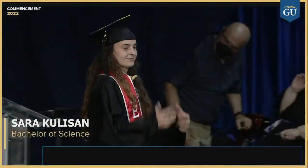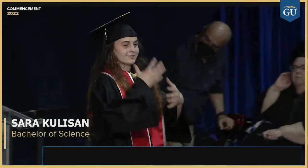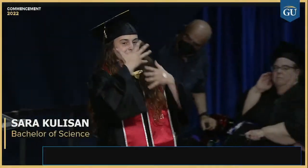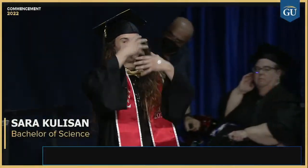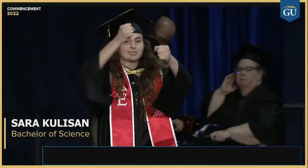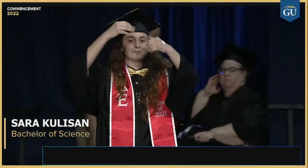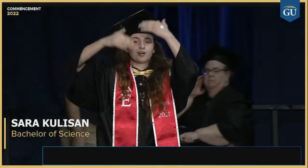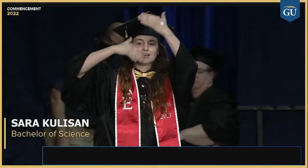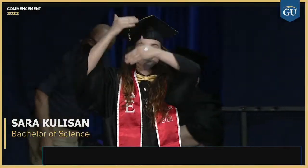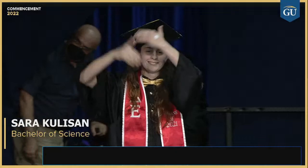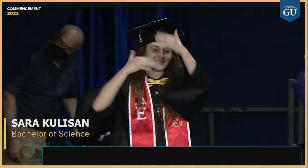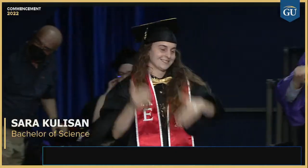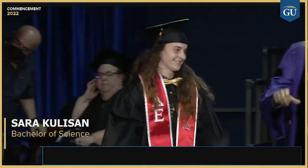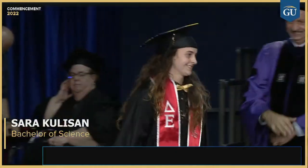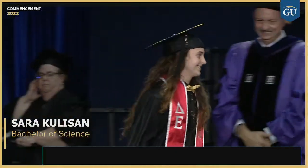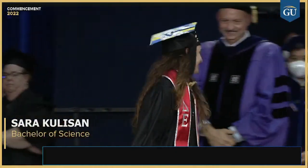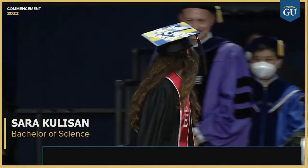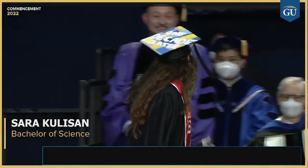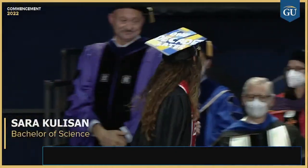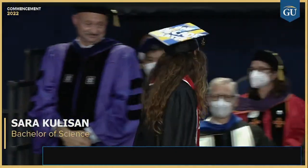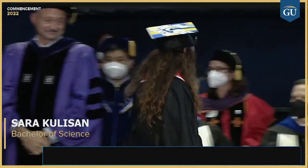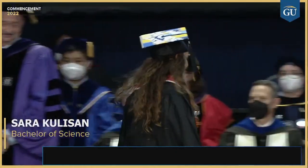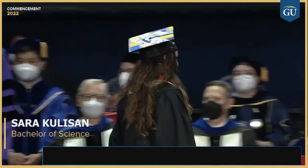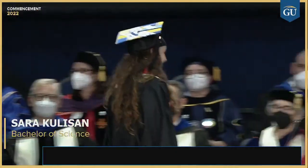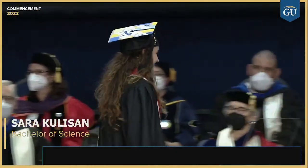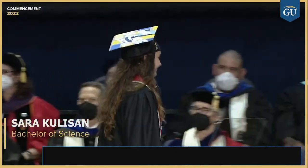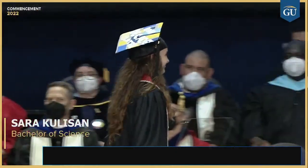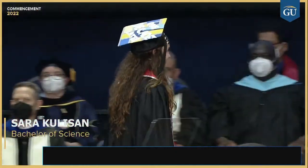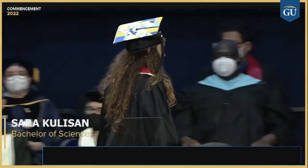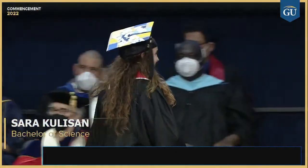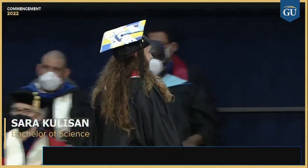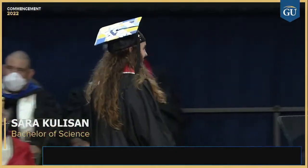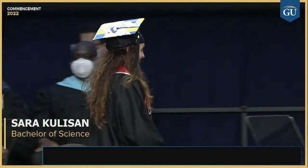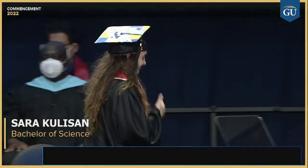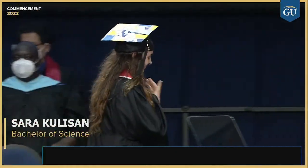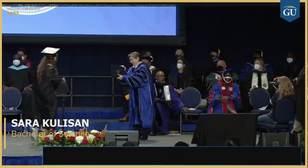Sarah Kulisin, Bachelor of Science.